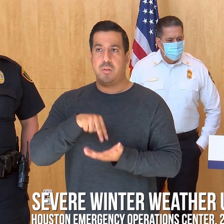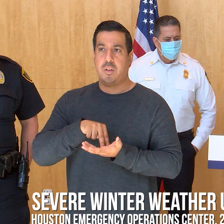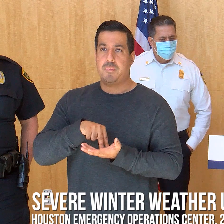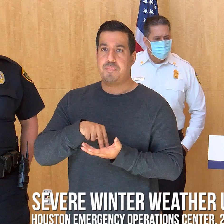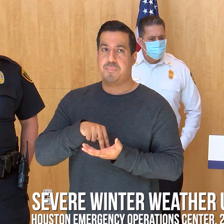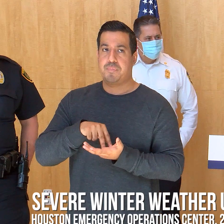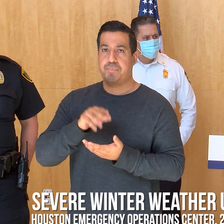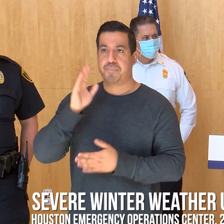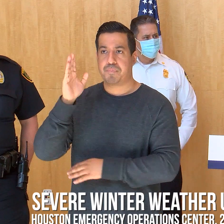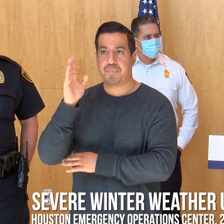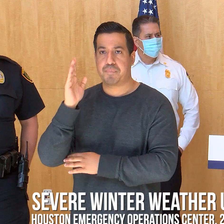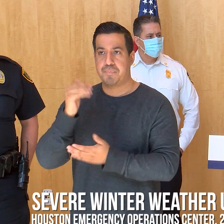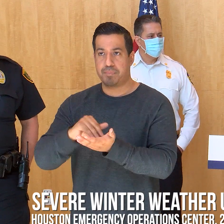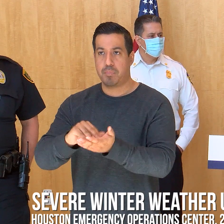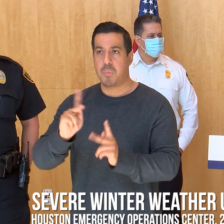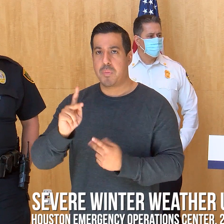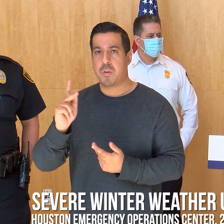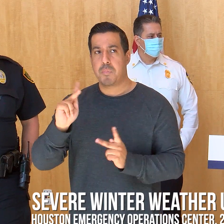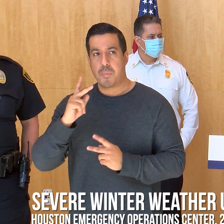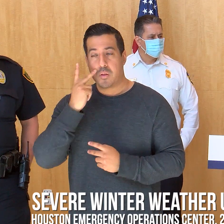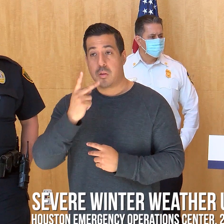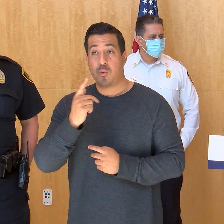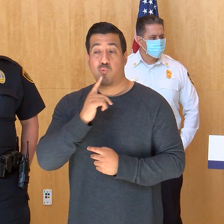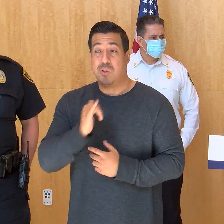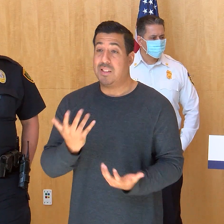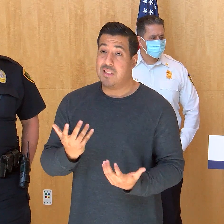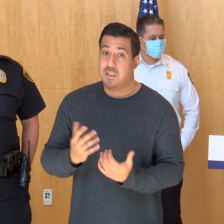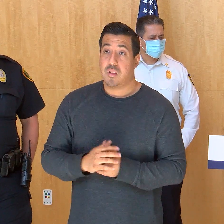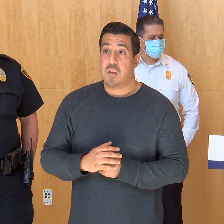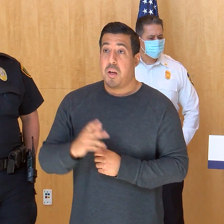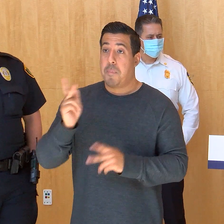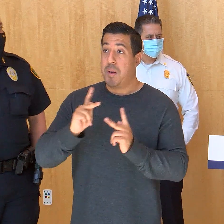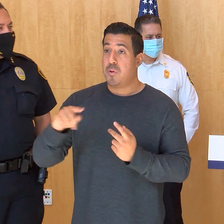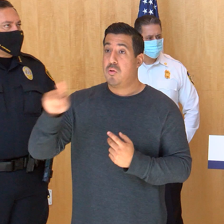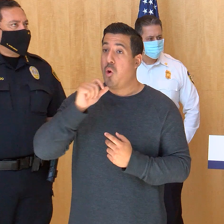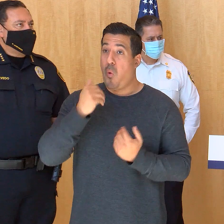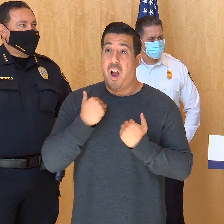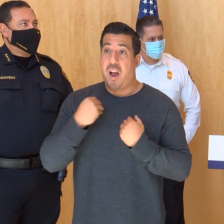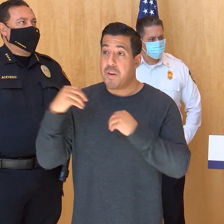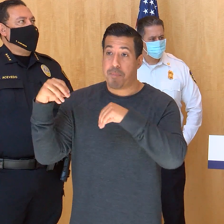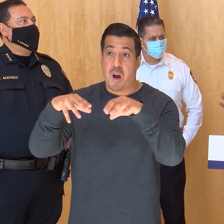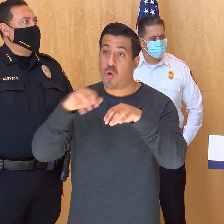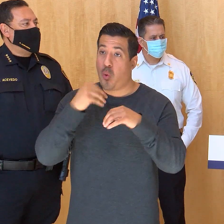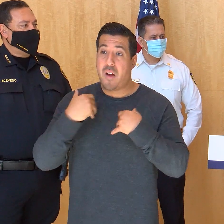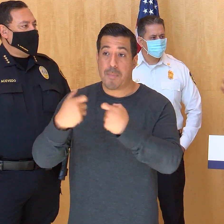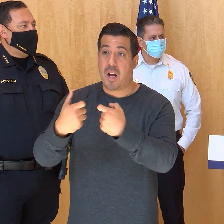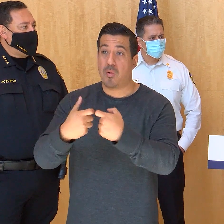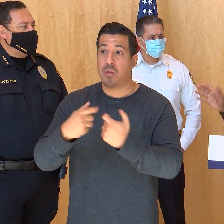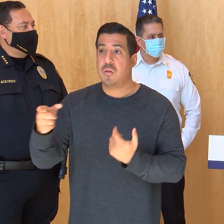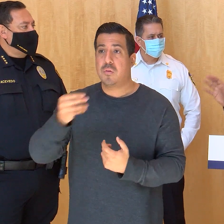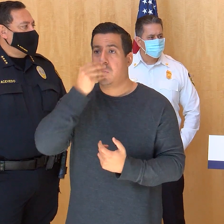on a regular basis. And I know, quite frankly, at the end of the day, for people who are without power, they don't